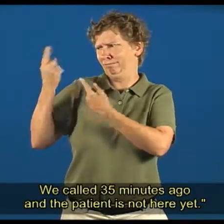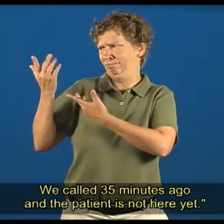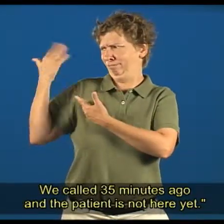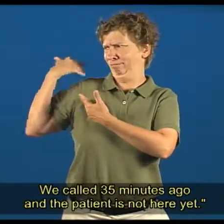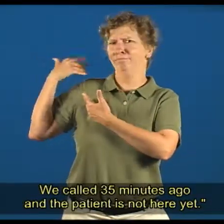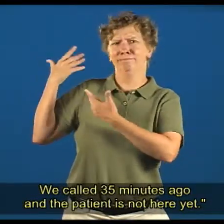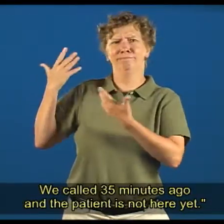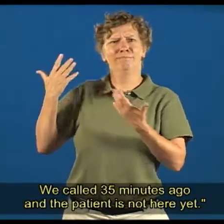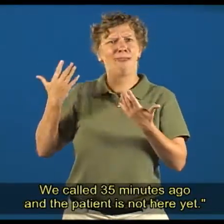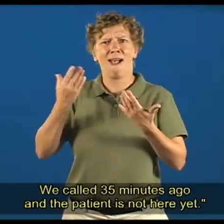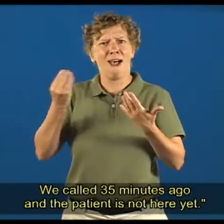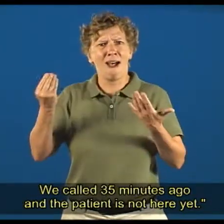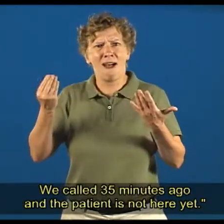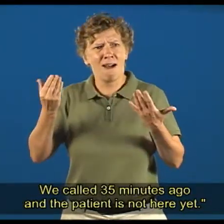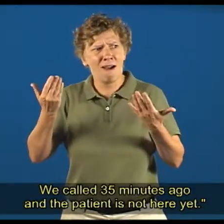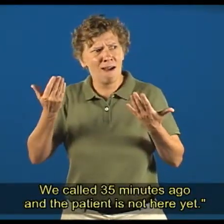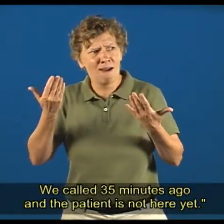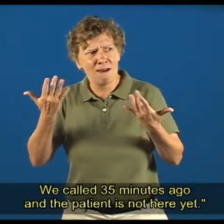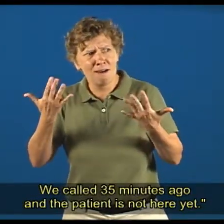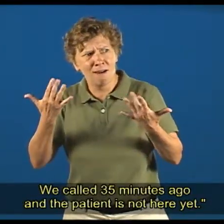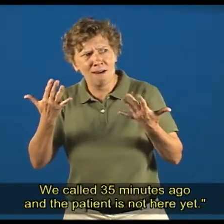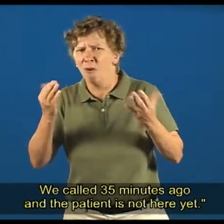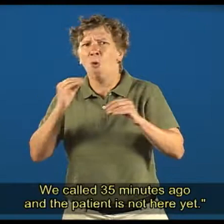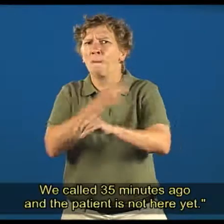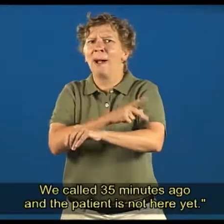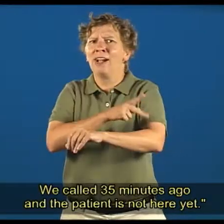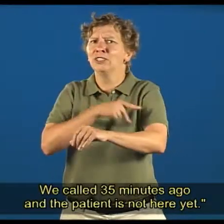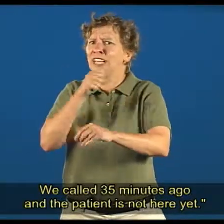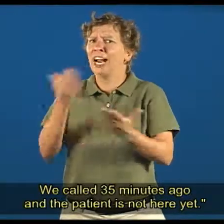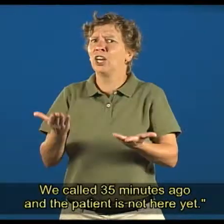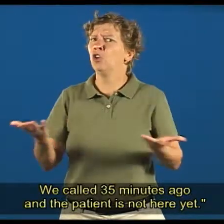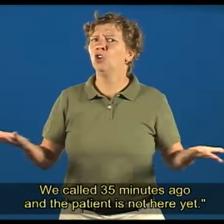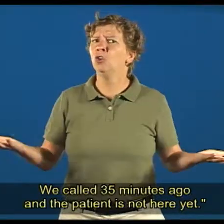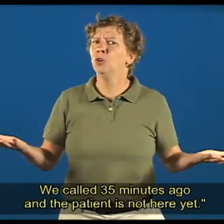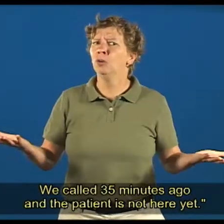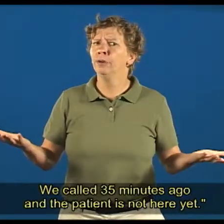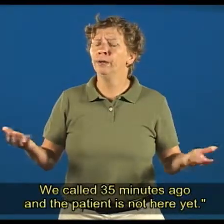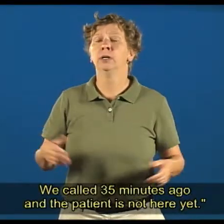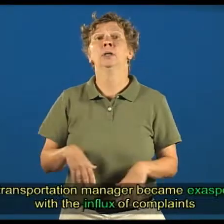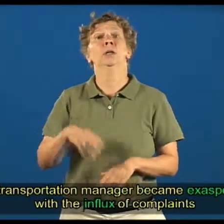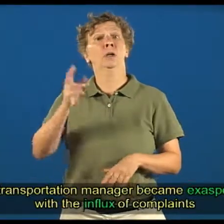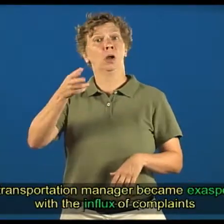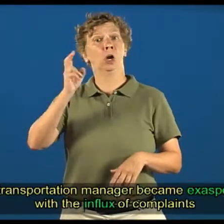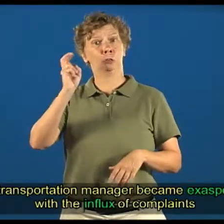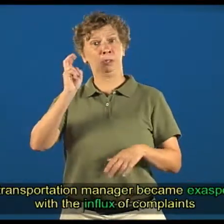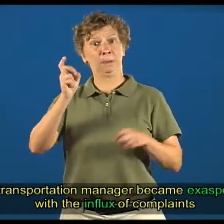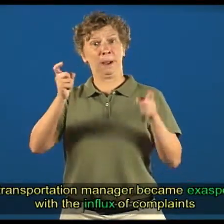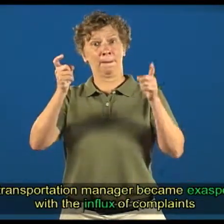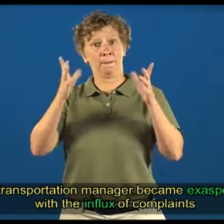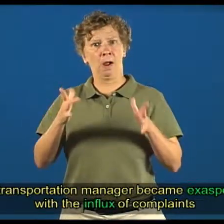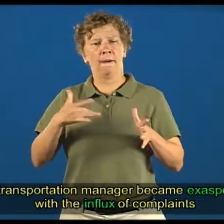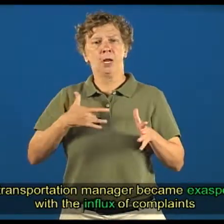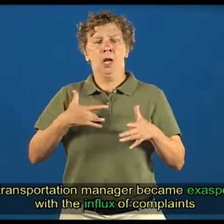ago, and the patient's not here yet." The transportation manager